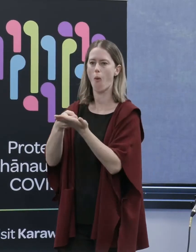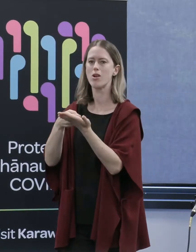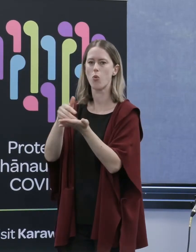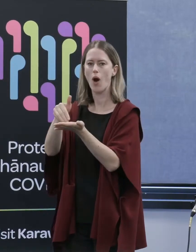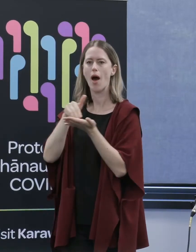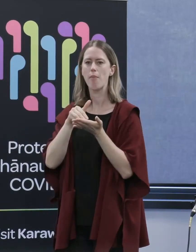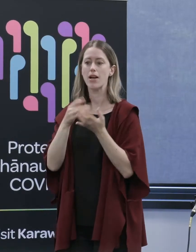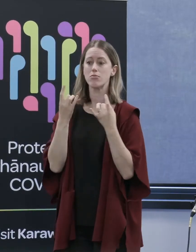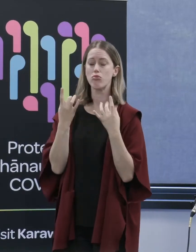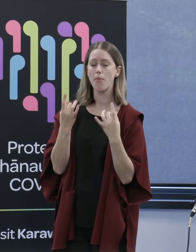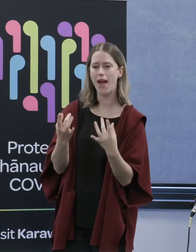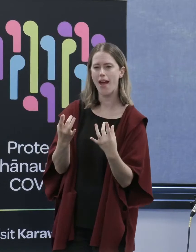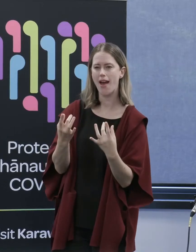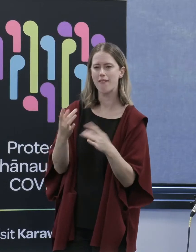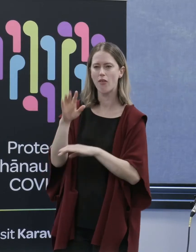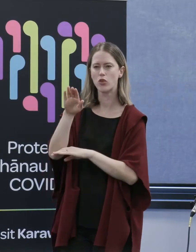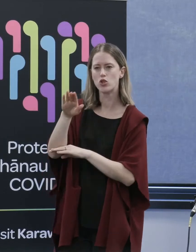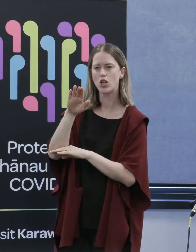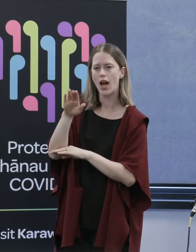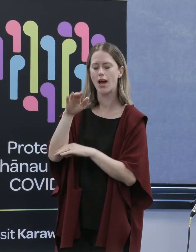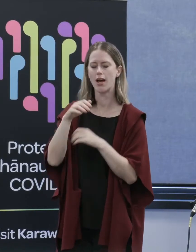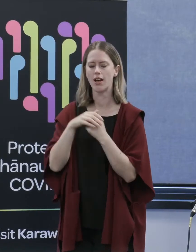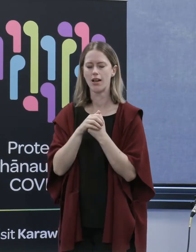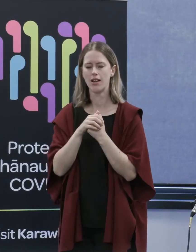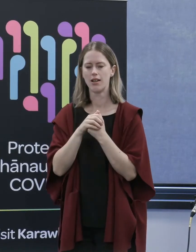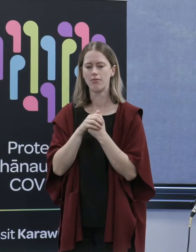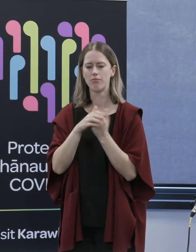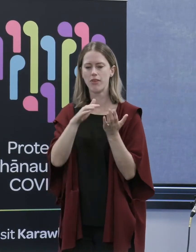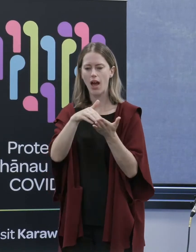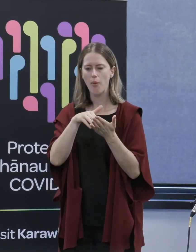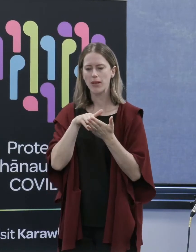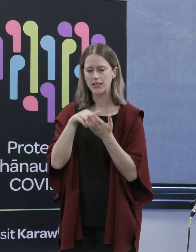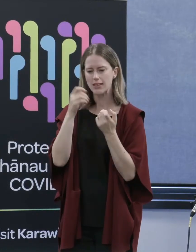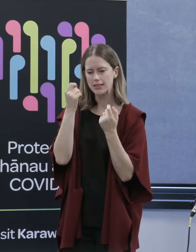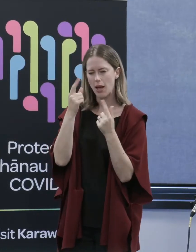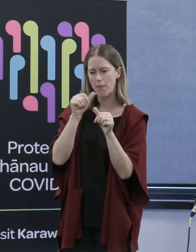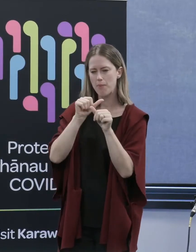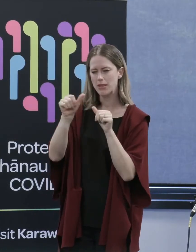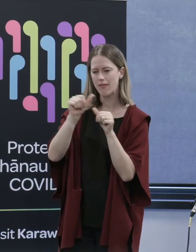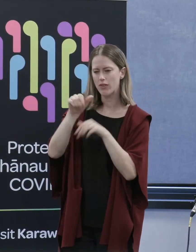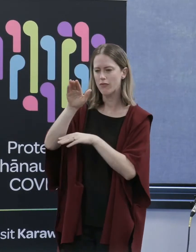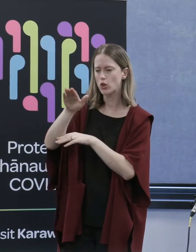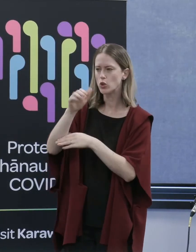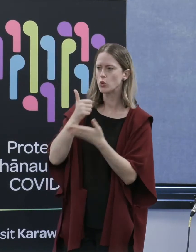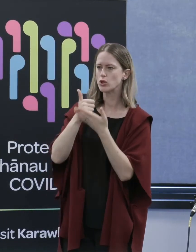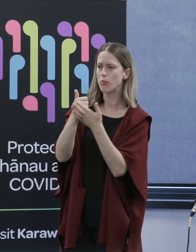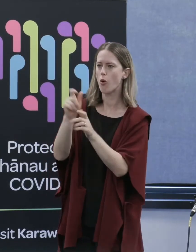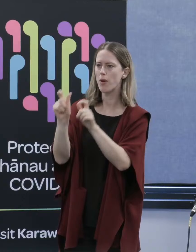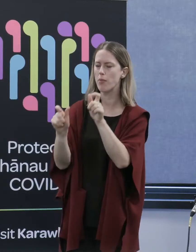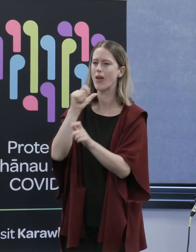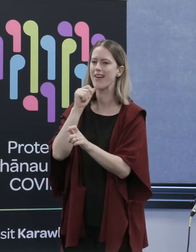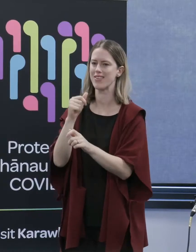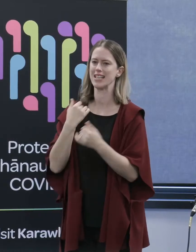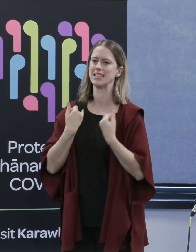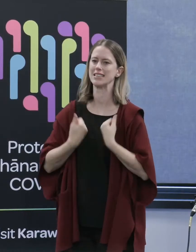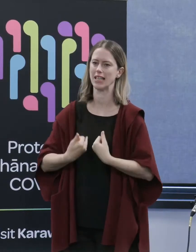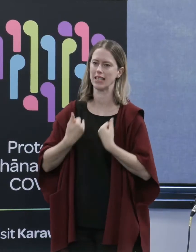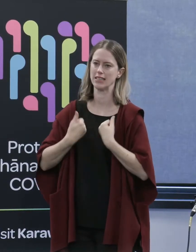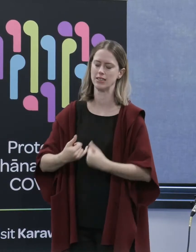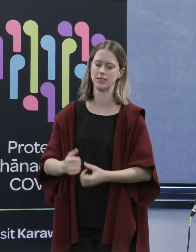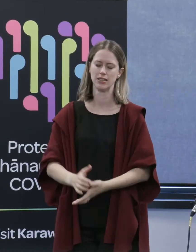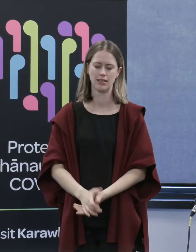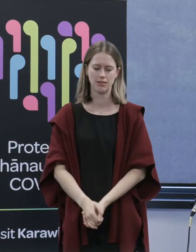better prepared and also understand how to provide better support services for people with an illness such as